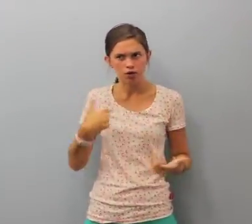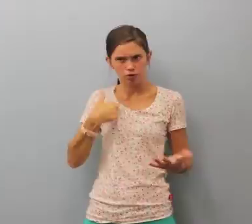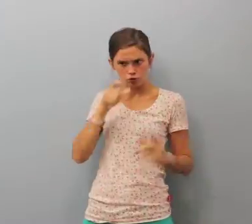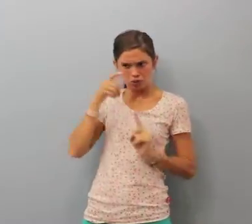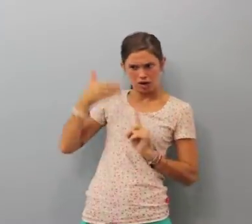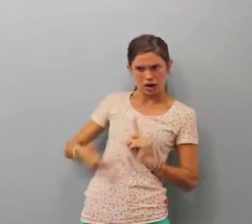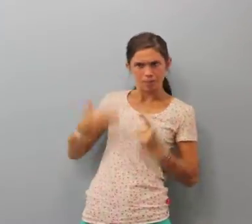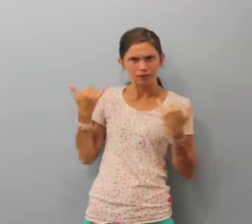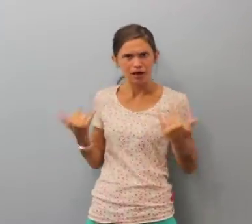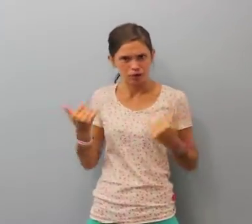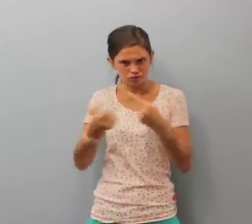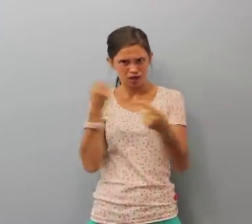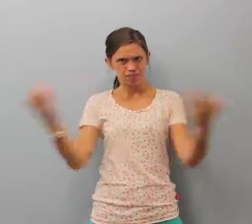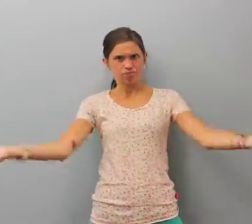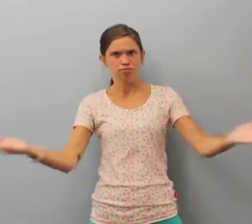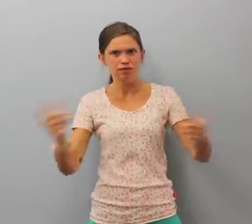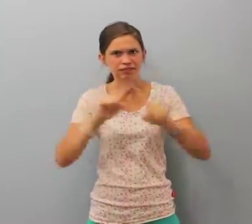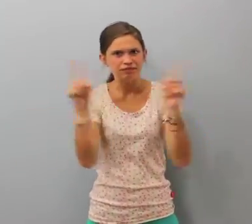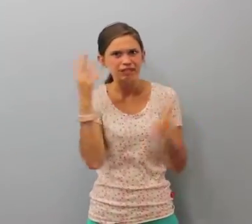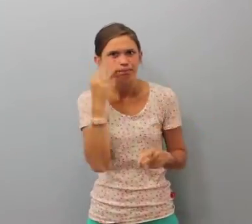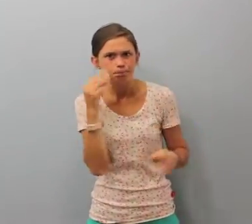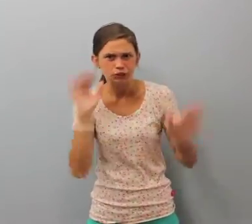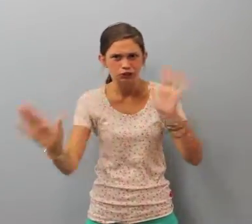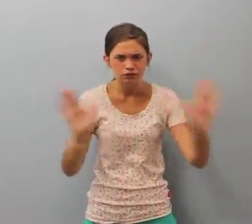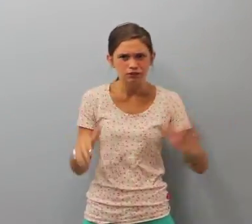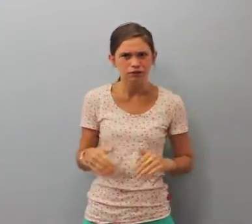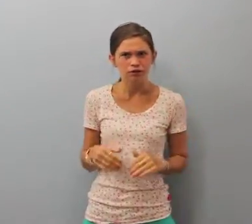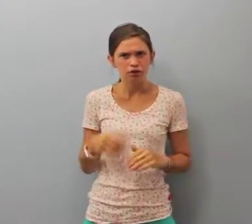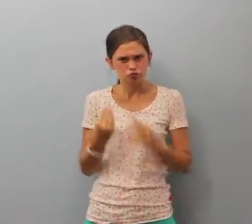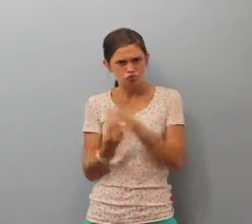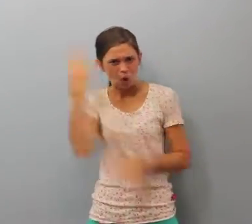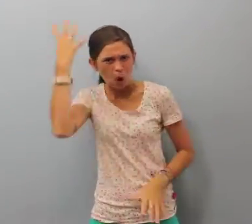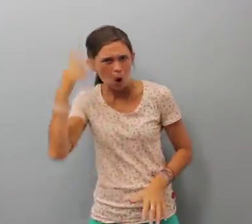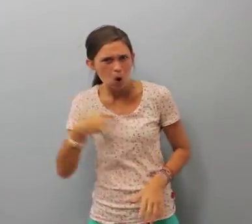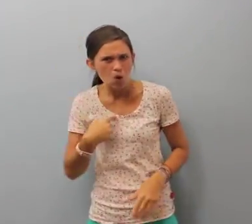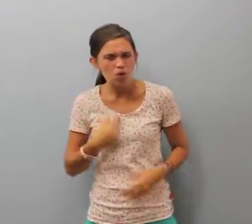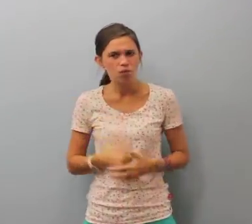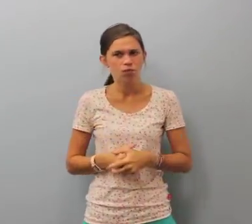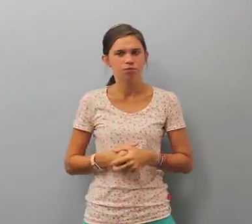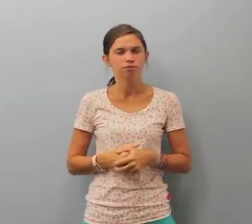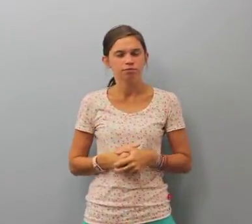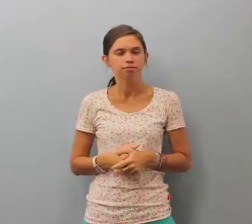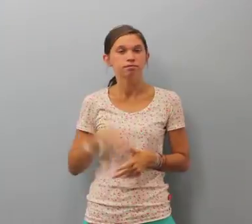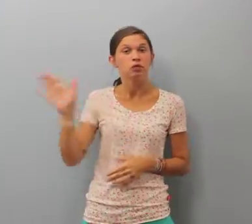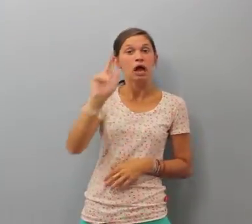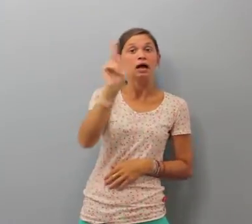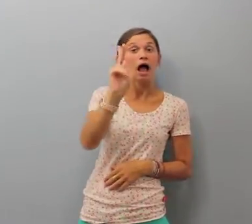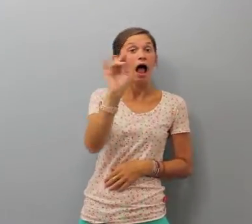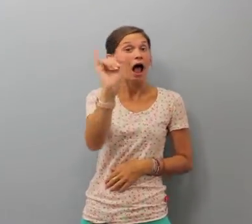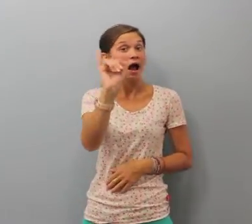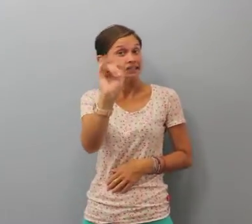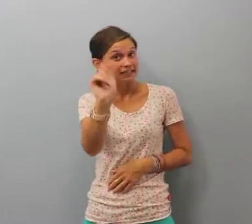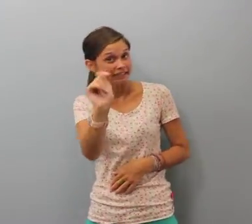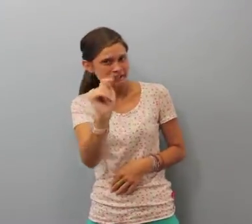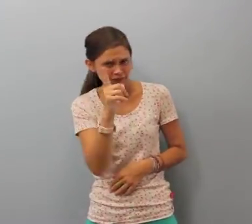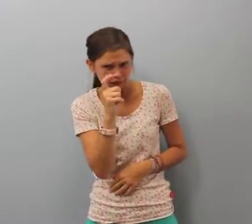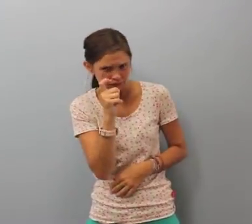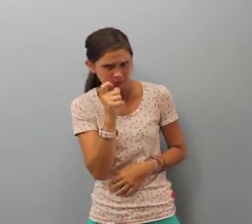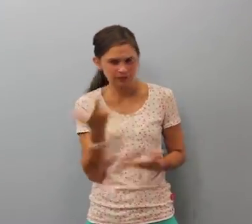these experiences. It made her who she is today. She's really grown. Who does she keep